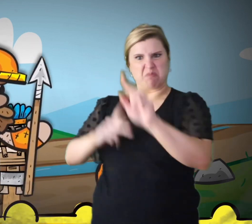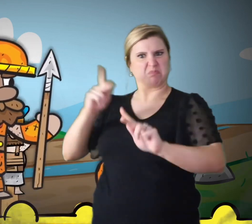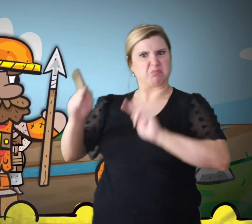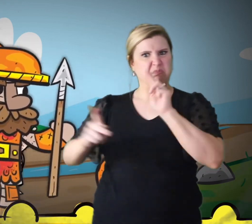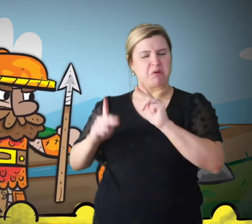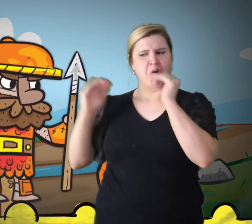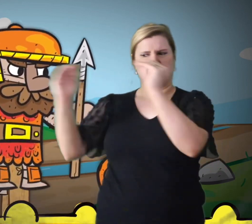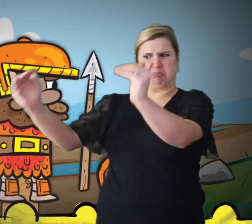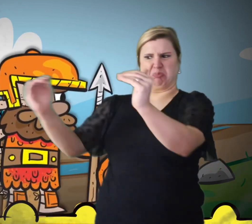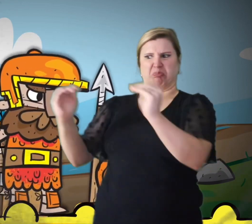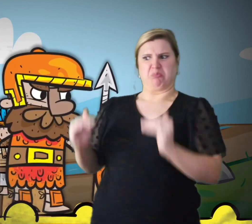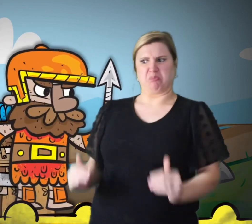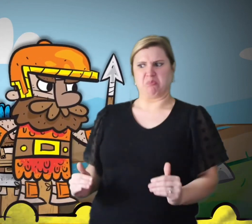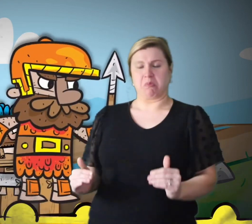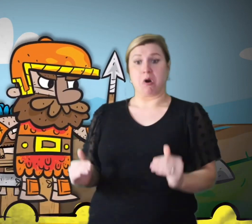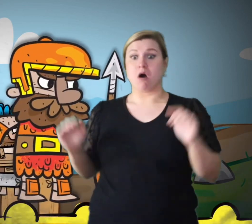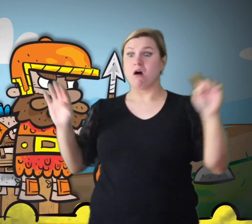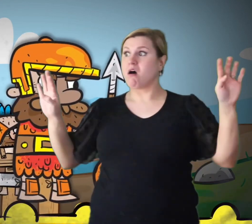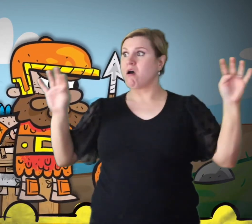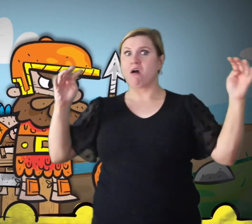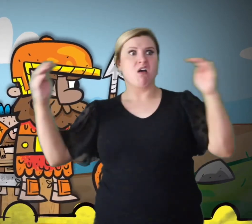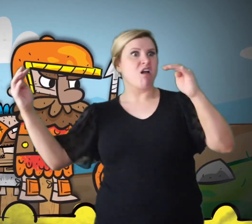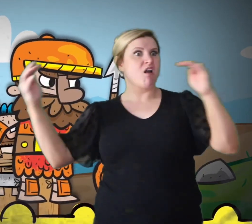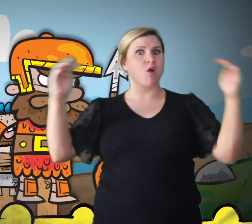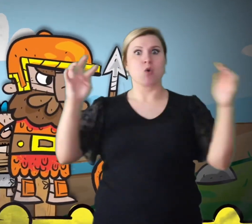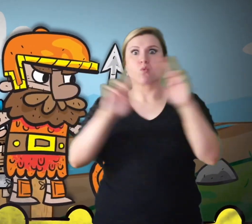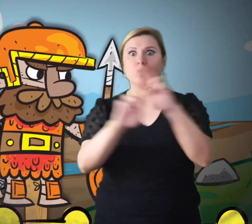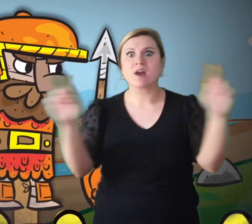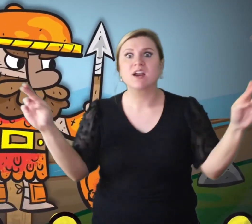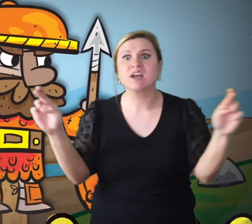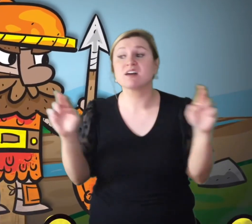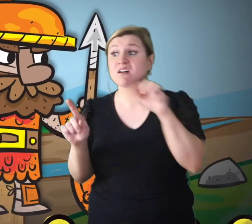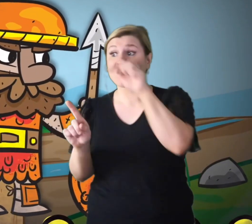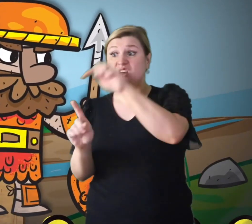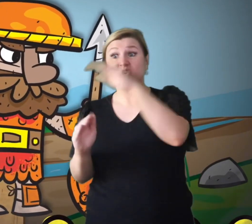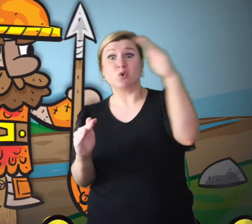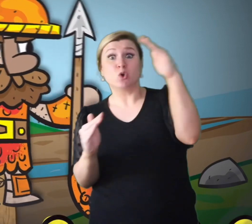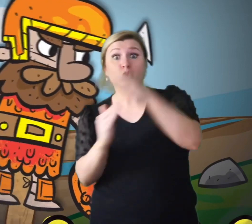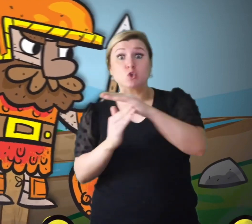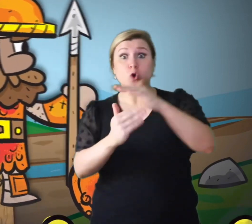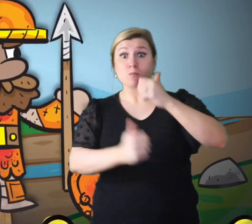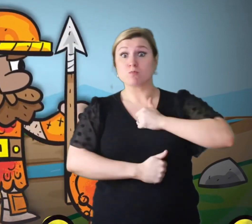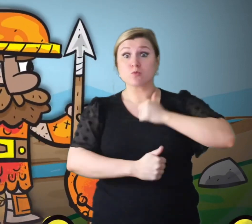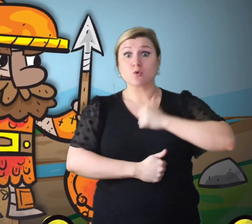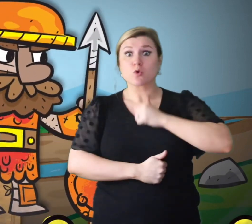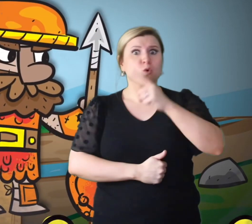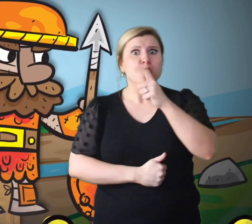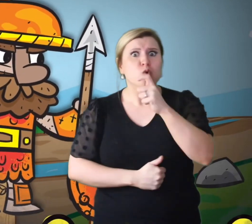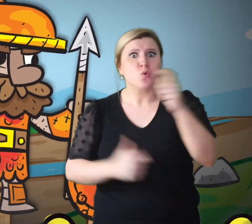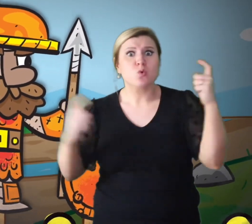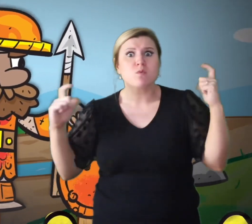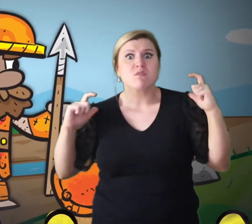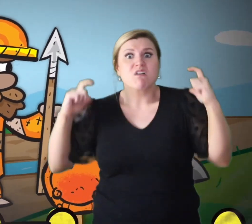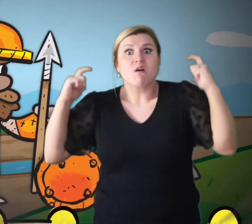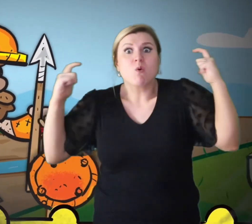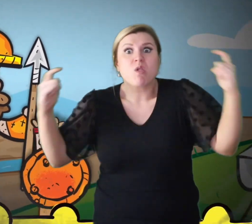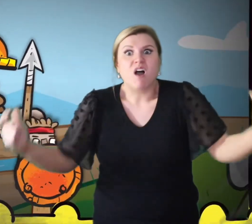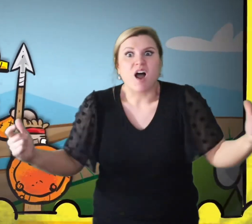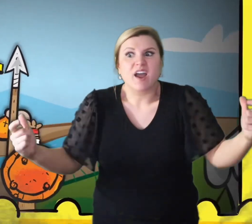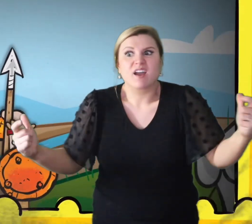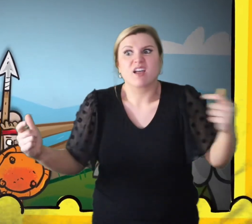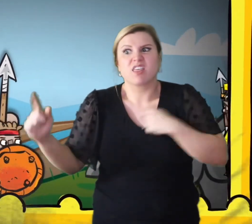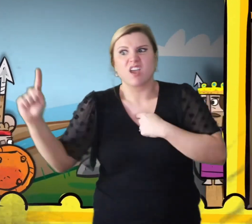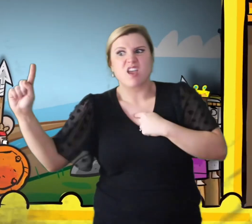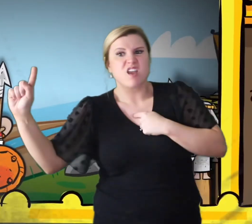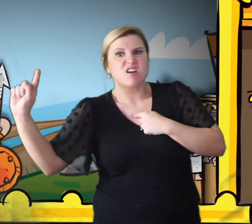named Goliath who challenged the Israelites. Hey! Goliath spoke